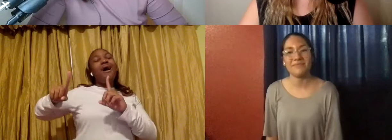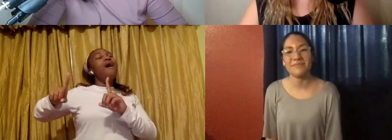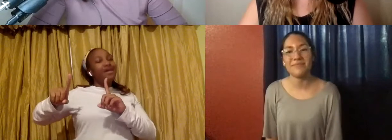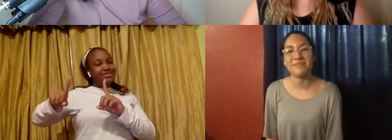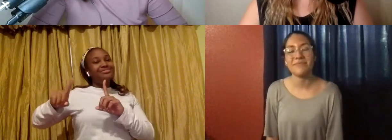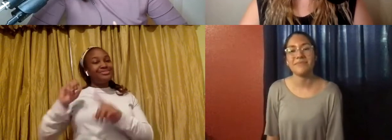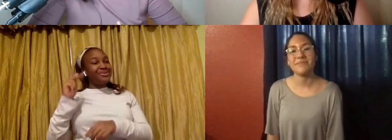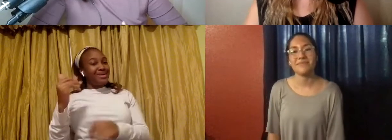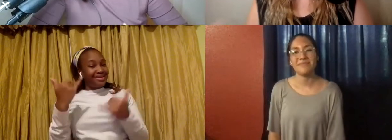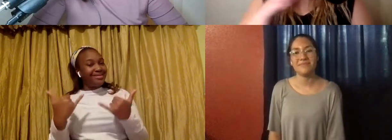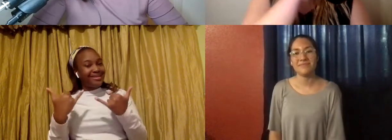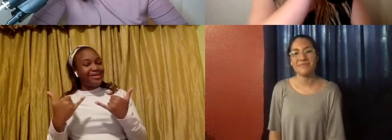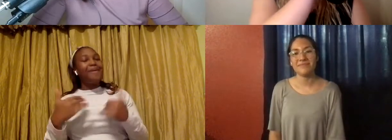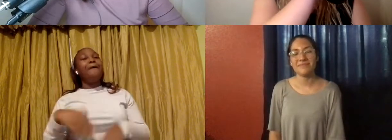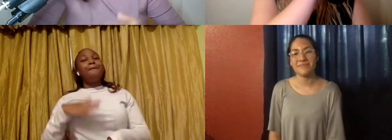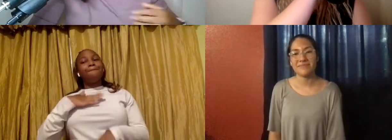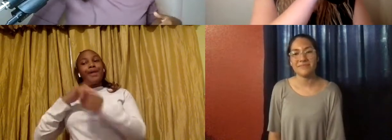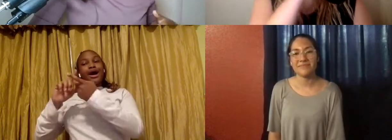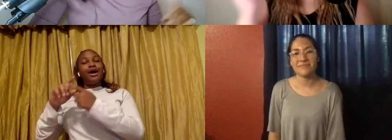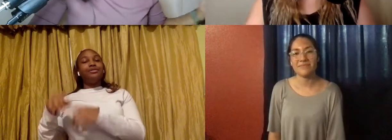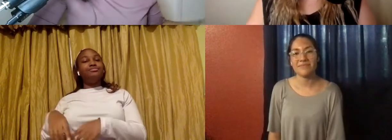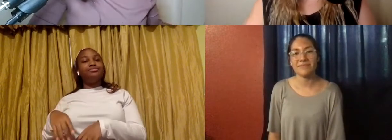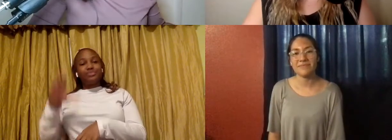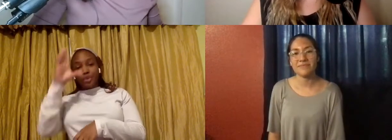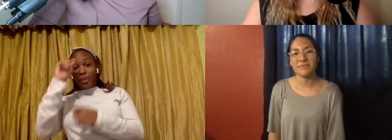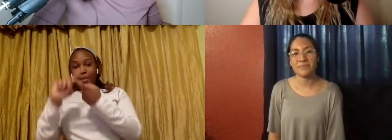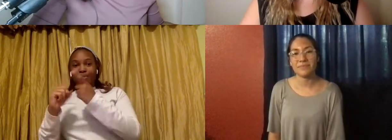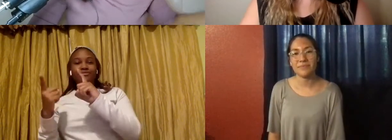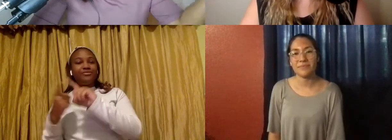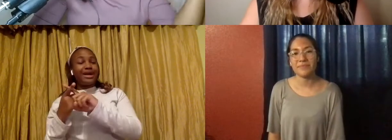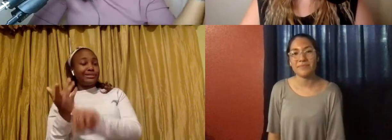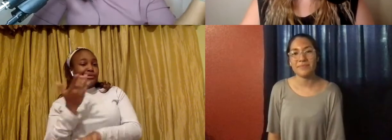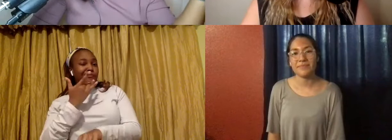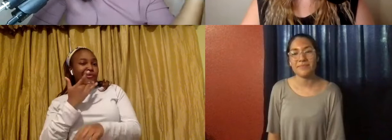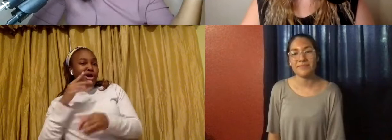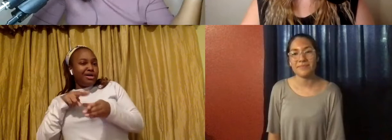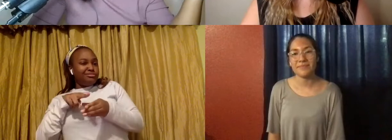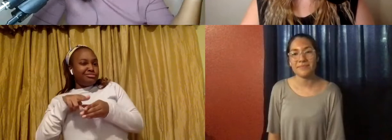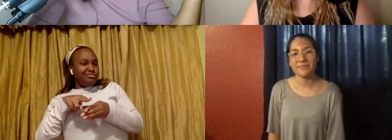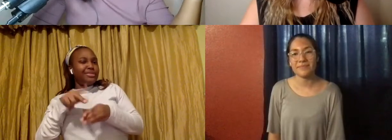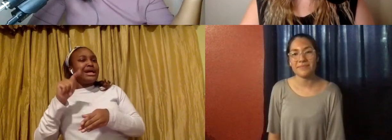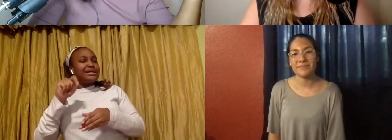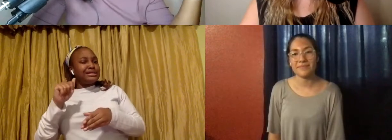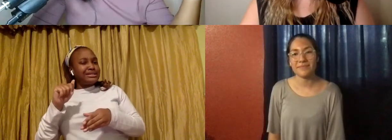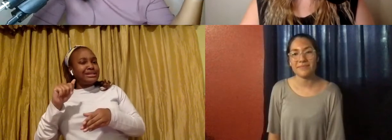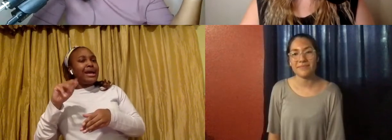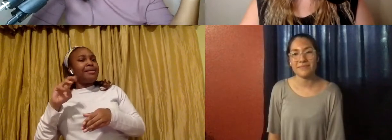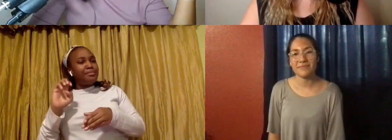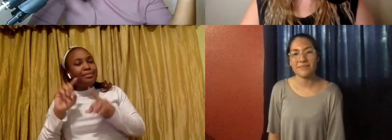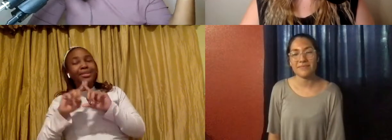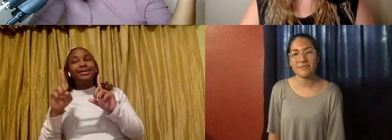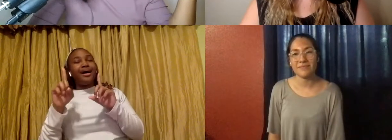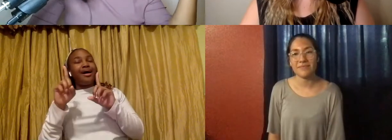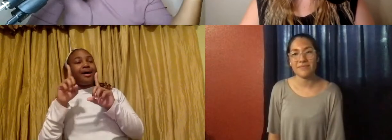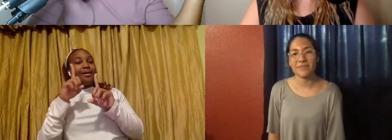My partner actually prefers it to be a little bit more tame, but not for the reasons of like, you need to